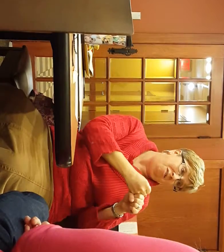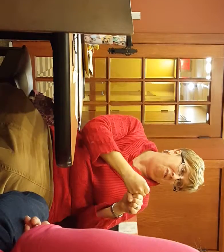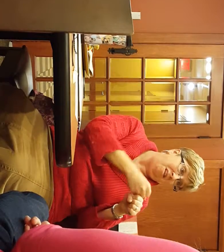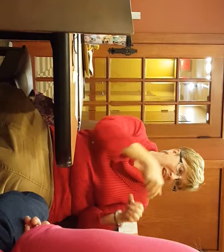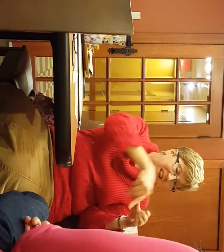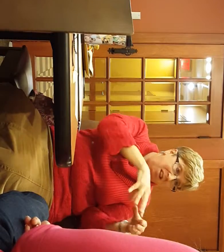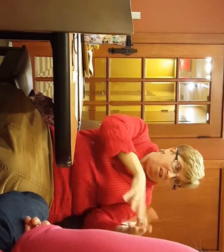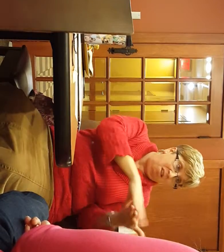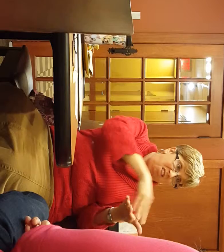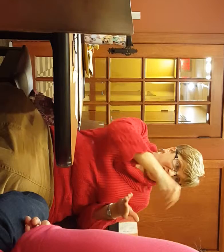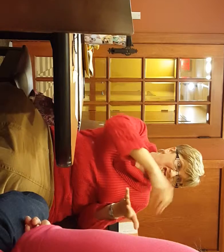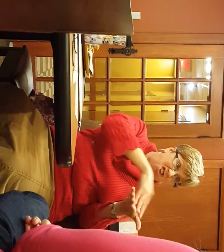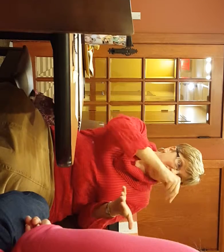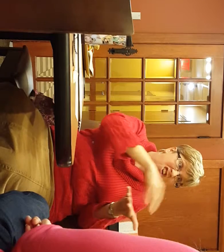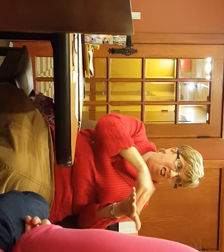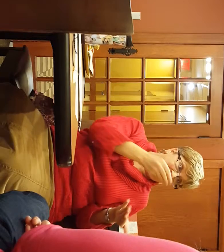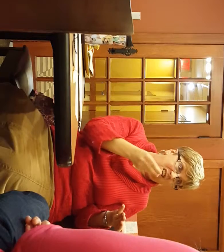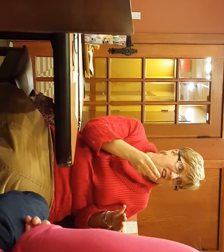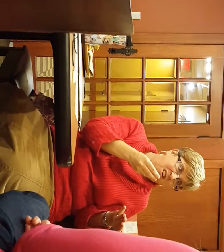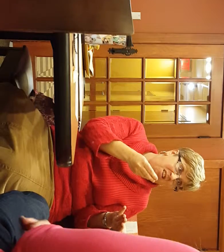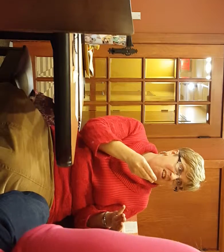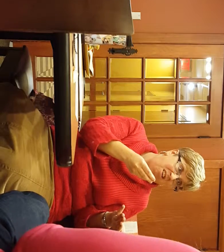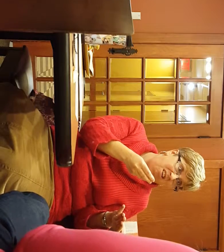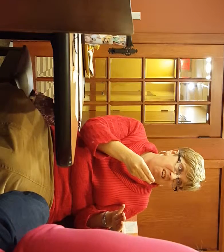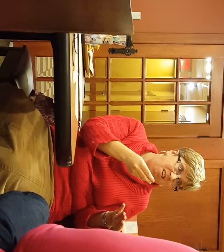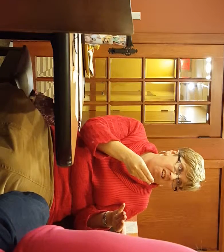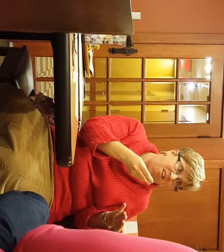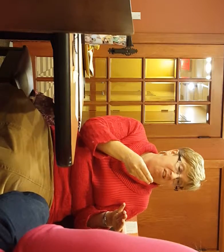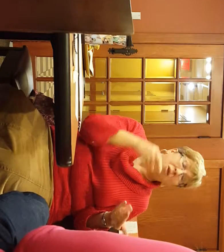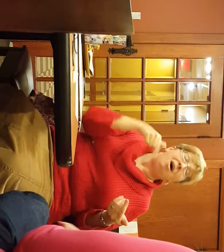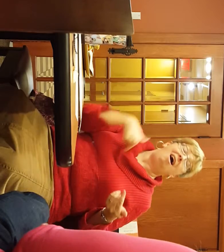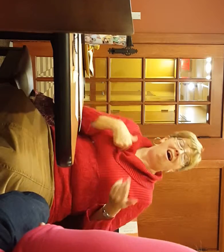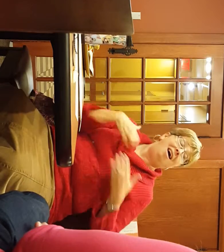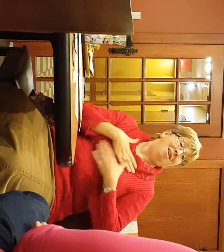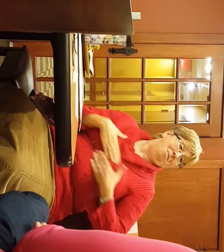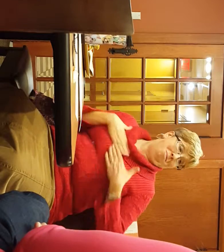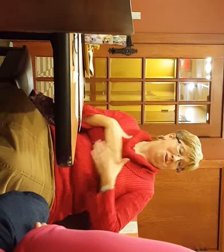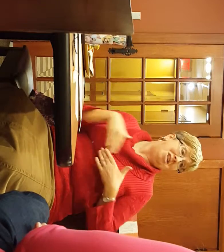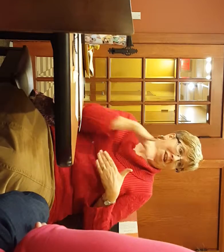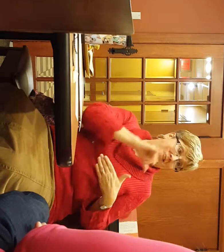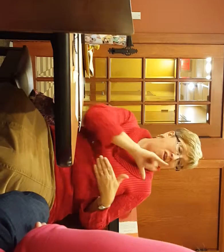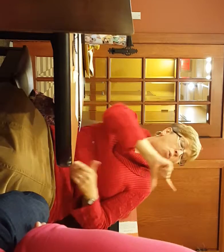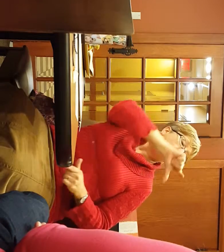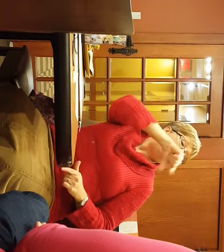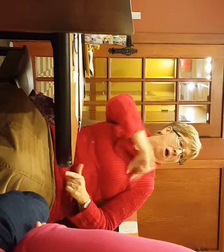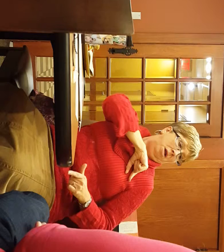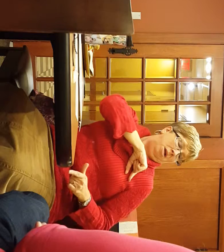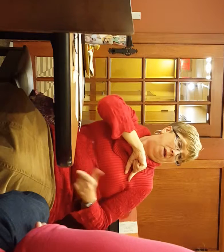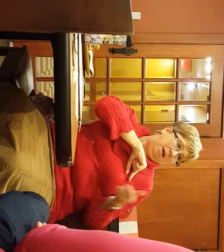So that was his logic in it. And it's something that I appreciate, so it goes back to the quality of it. And then from there, of course,